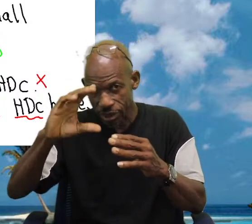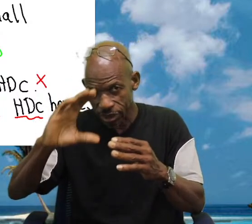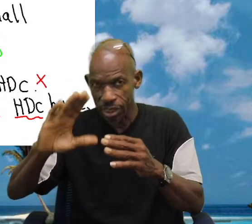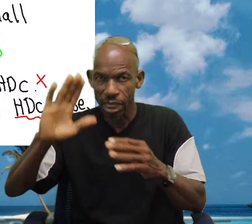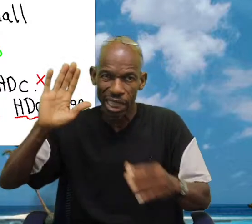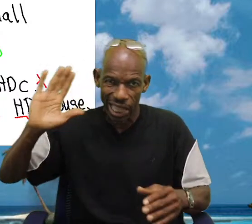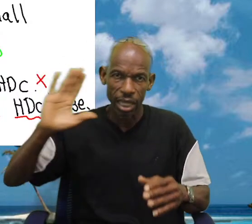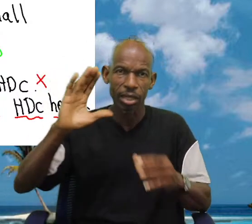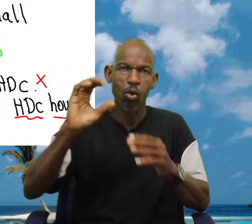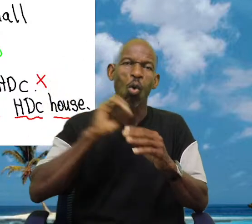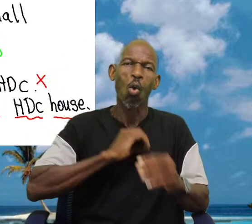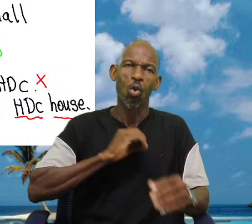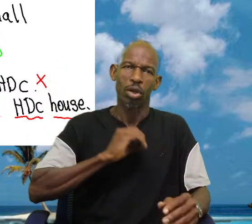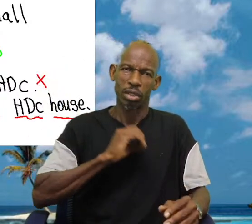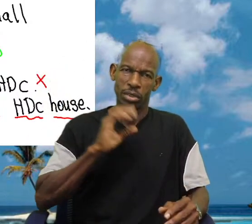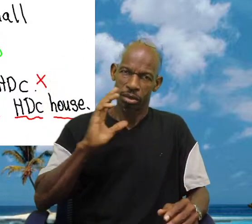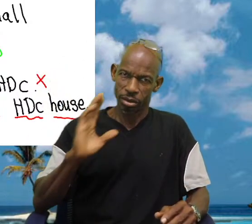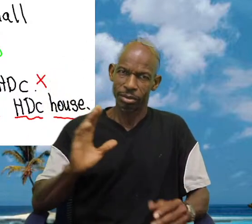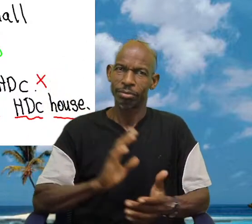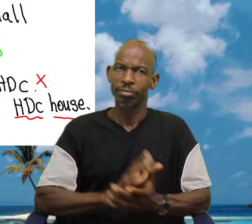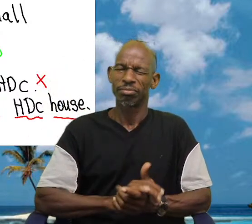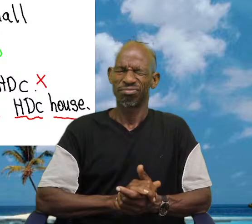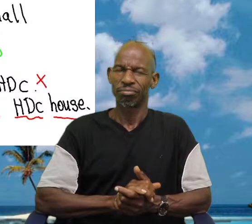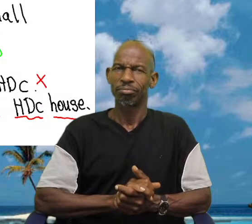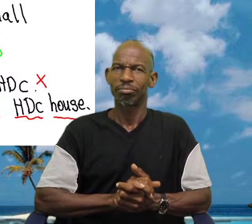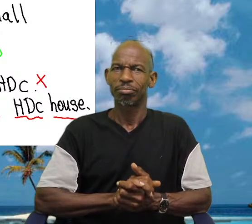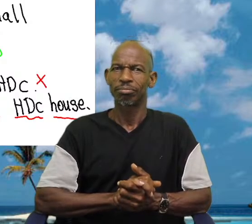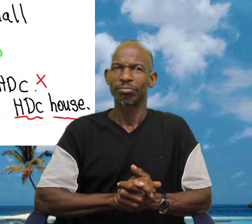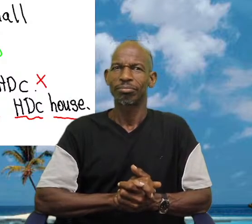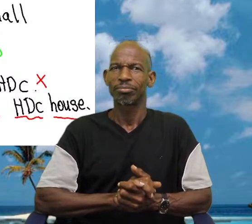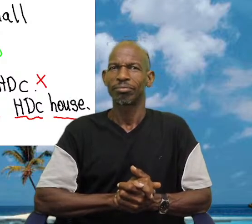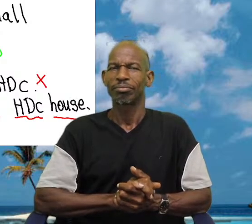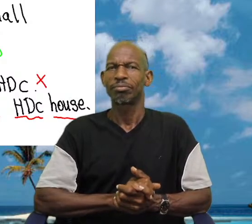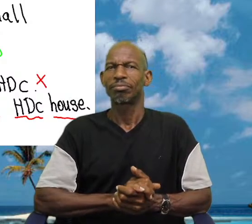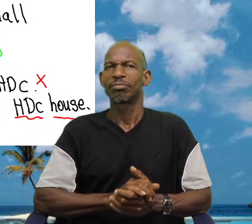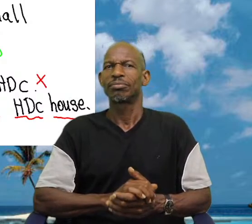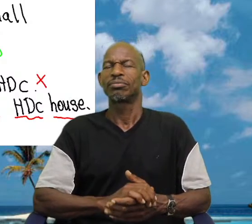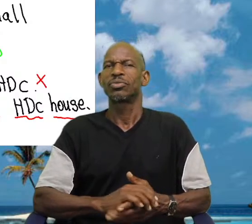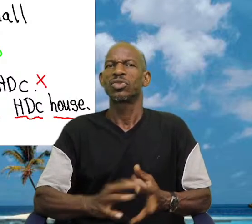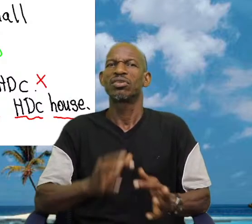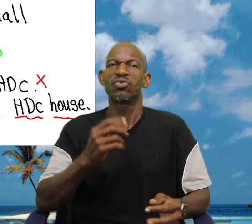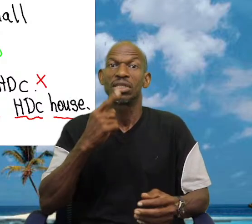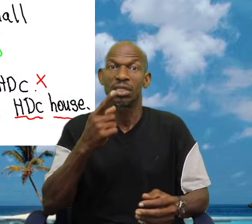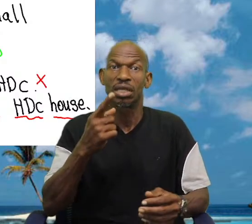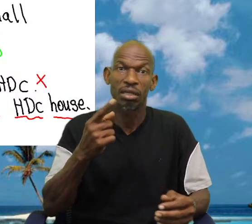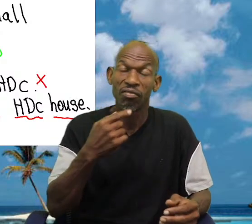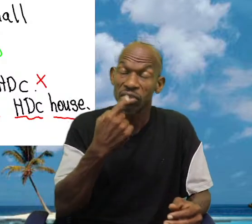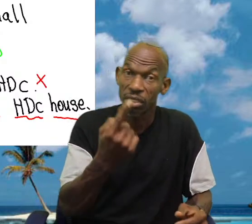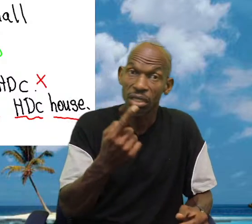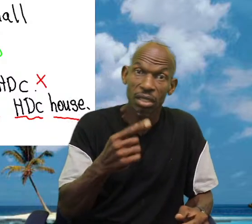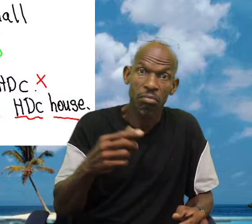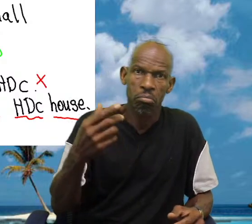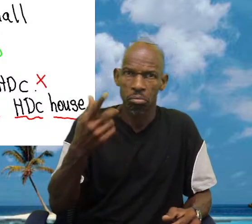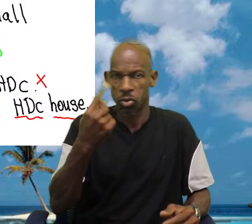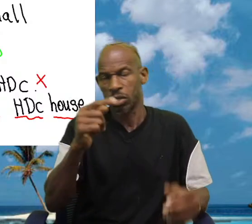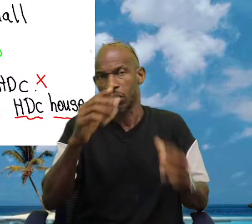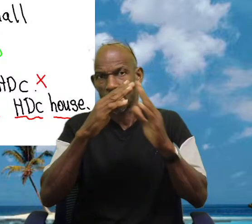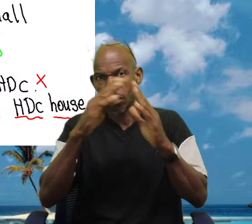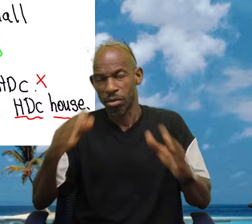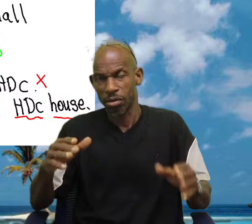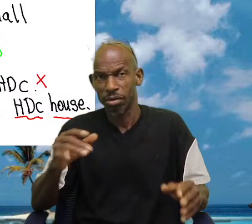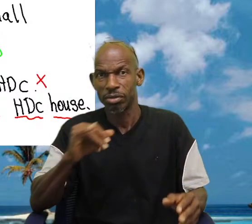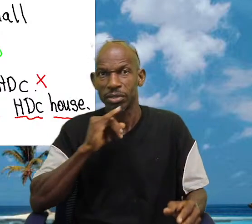If you say A, the house is HGC, you are telling me that this house